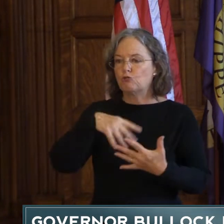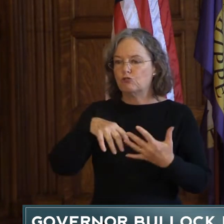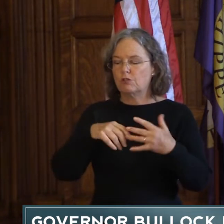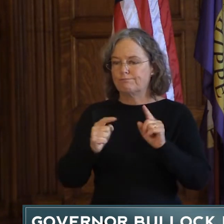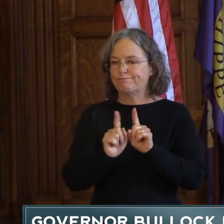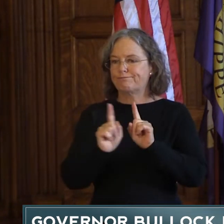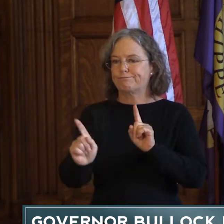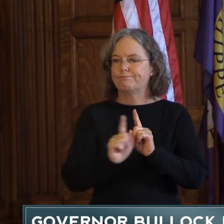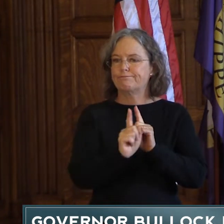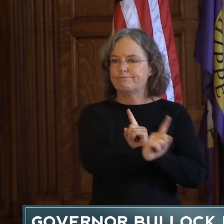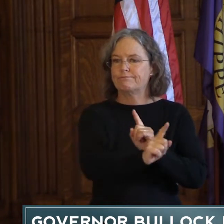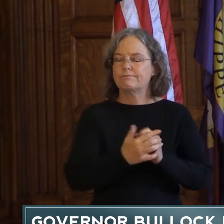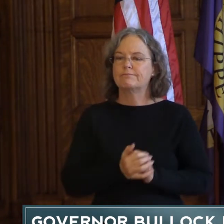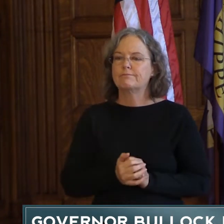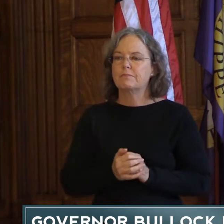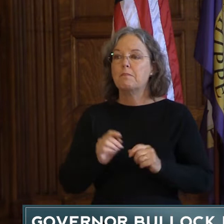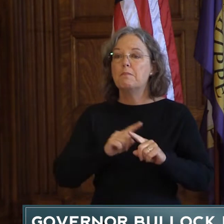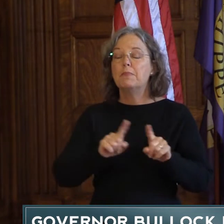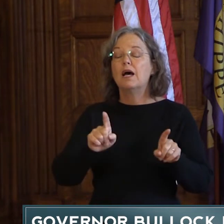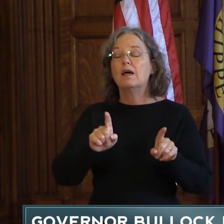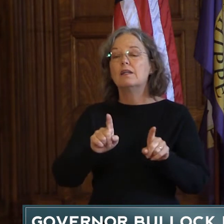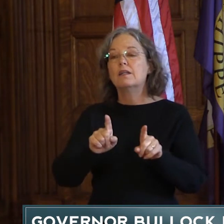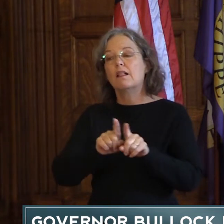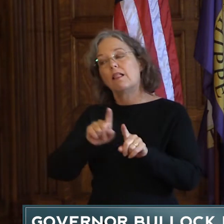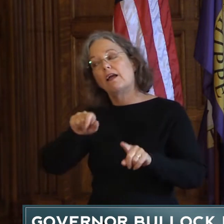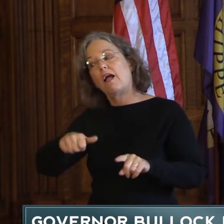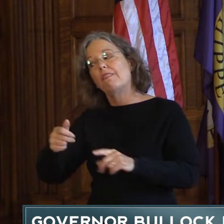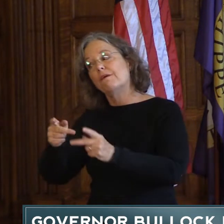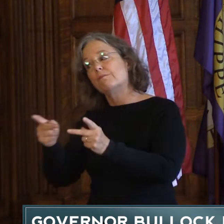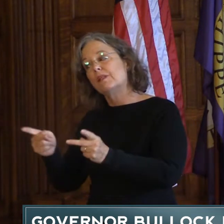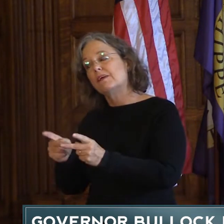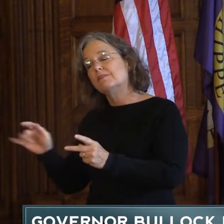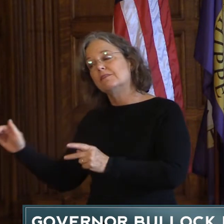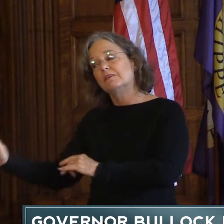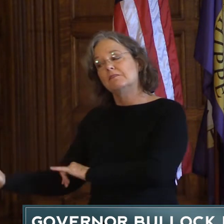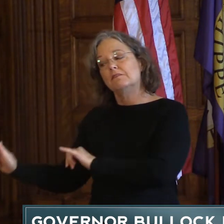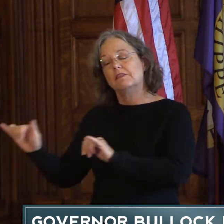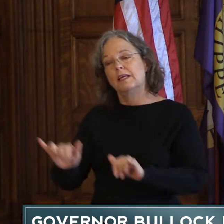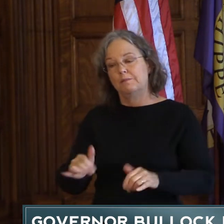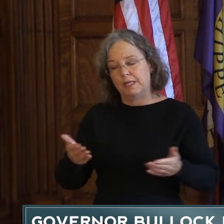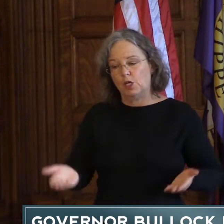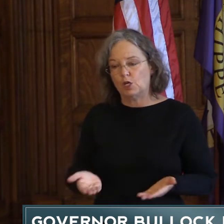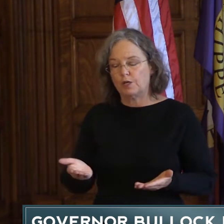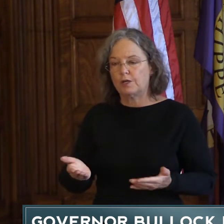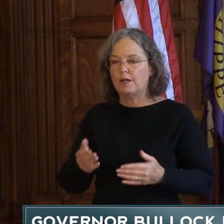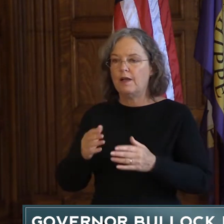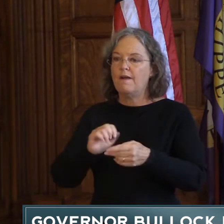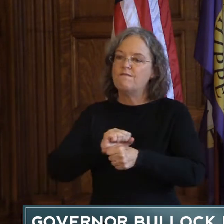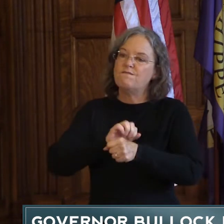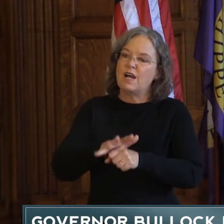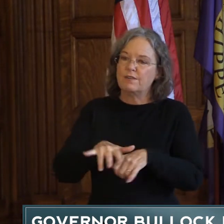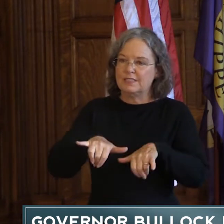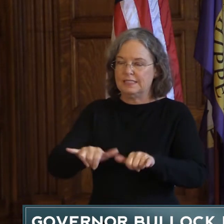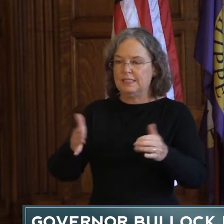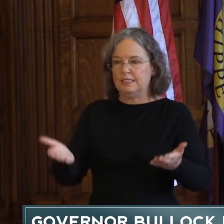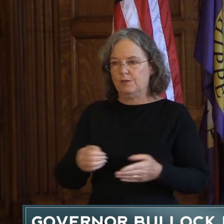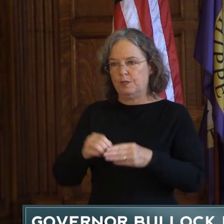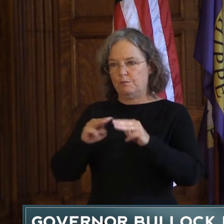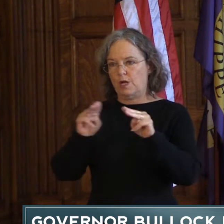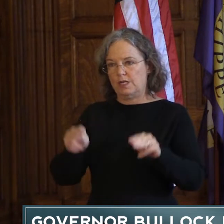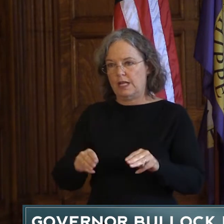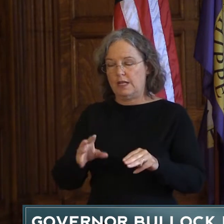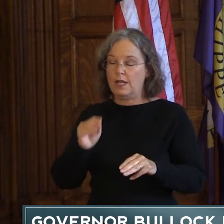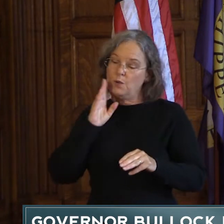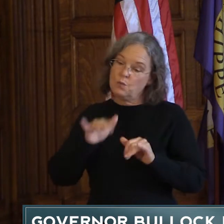But as it is everywhere else, the virus is still in Montana, and it will be here for a